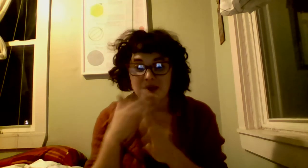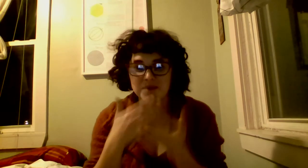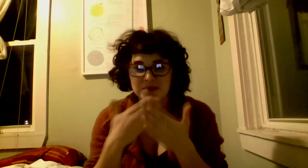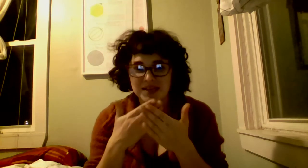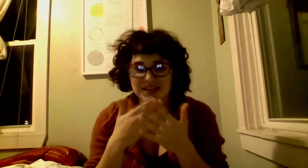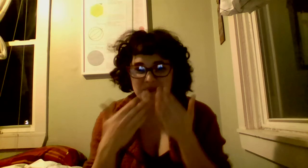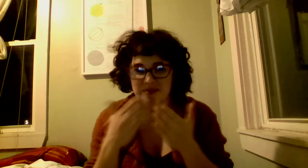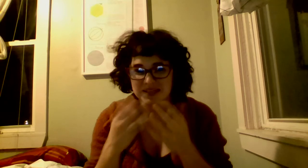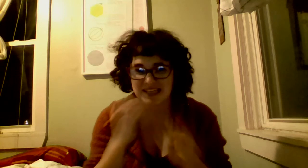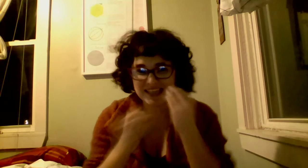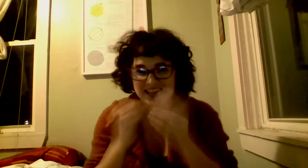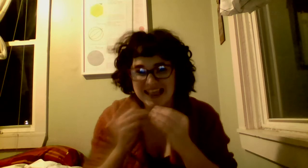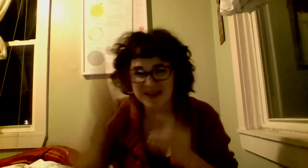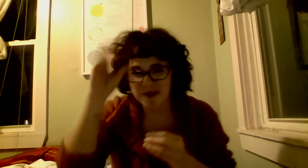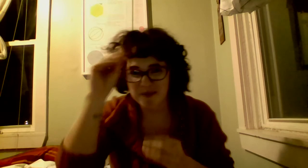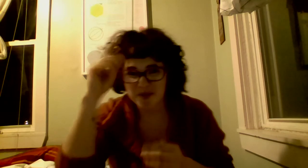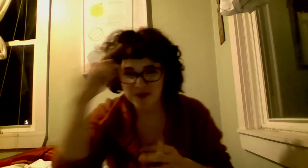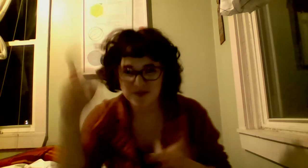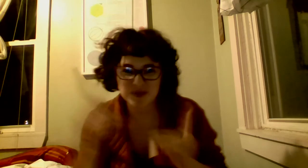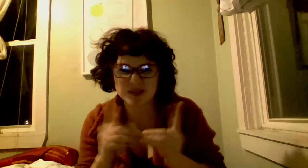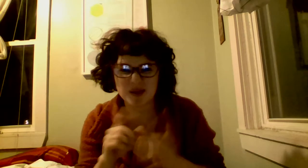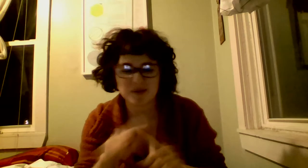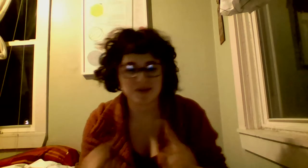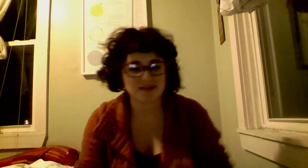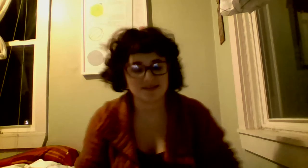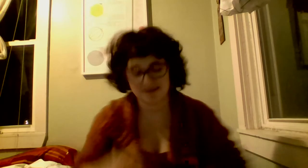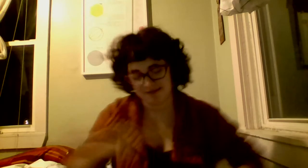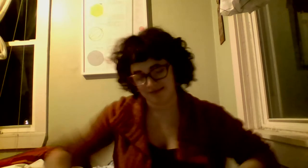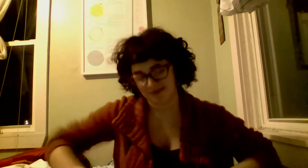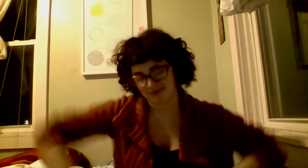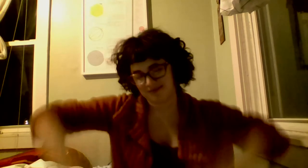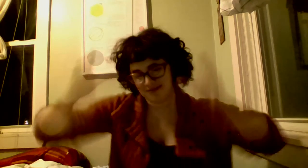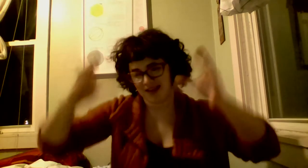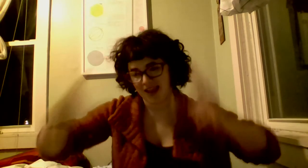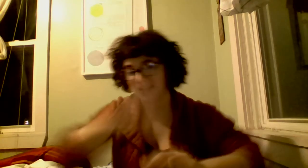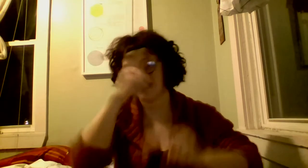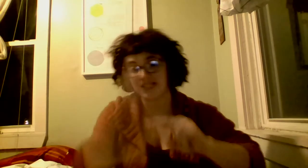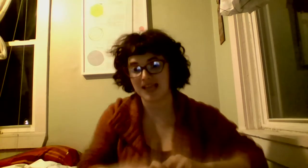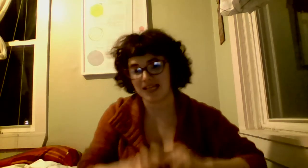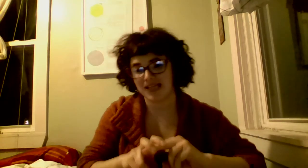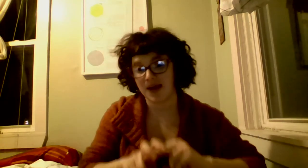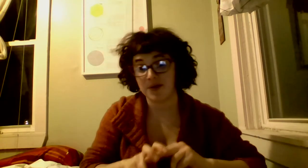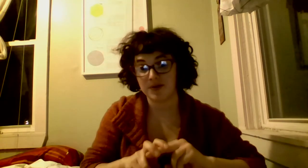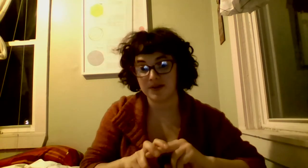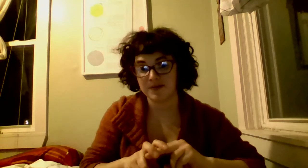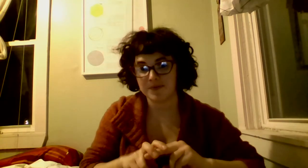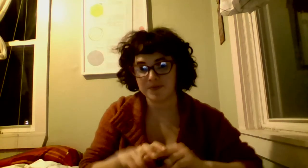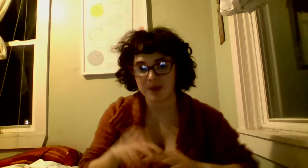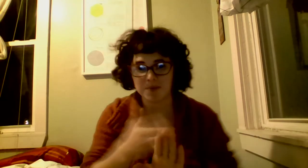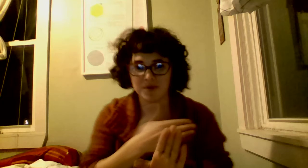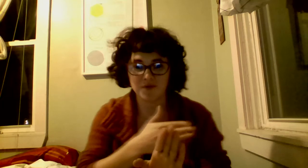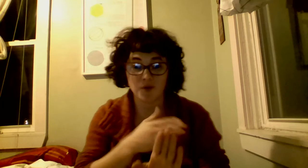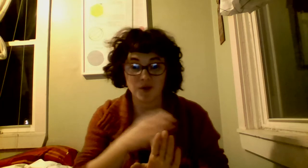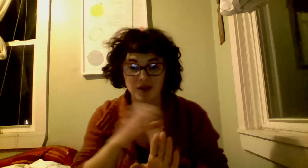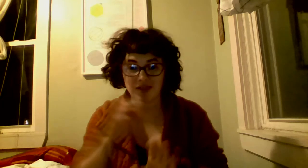So he sat right down in front of that great big pot. And before the ashland sat down, he snuck over and got his